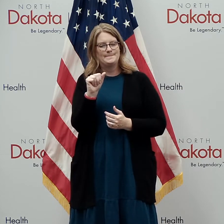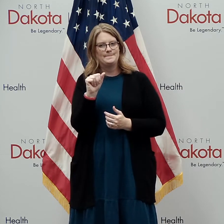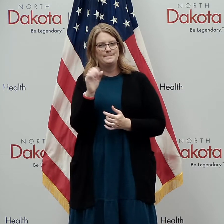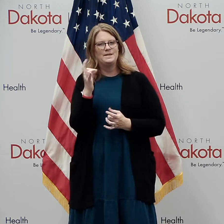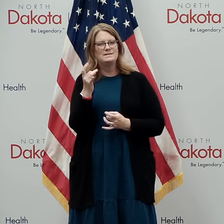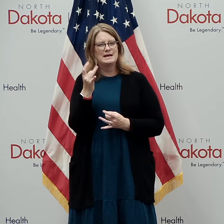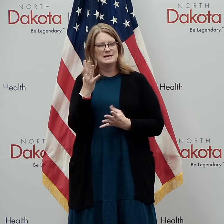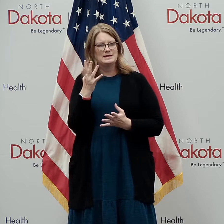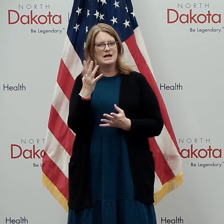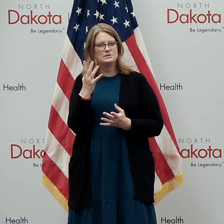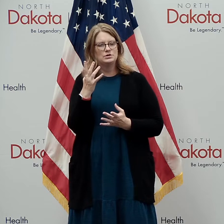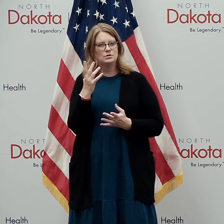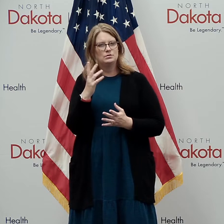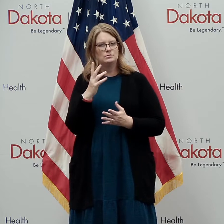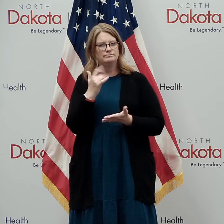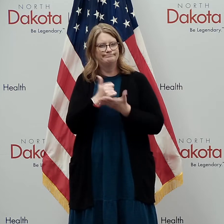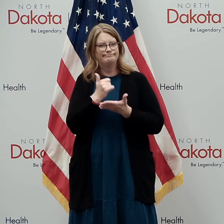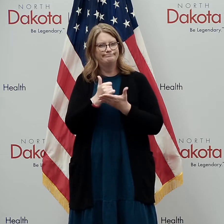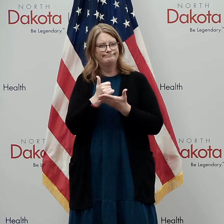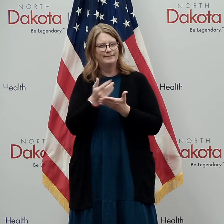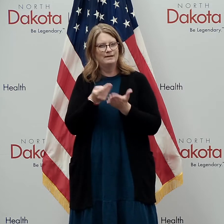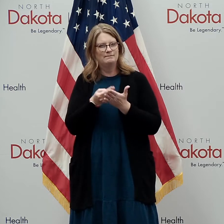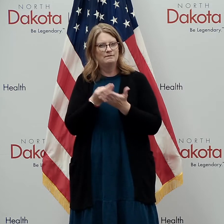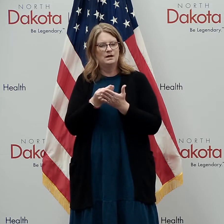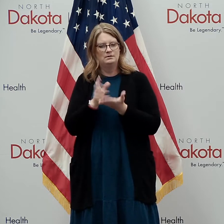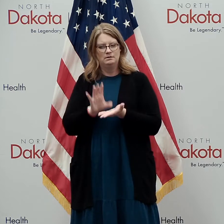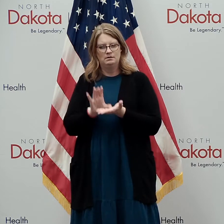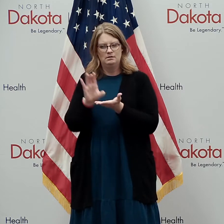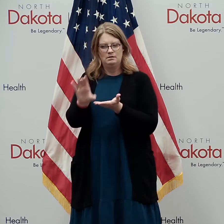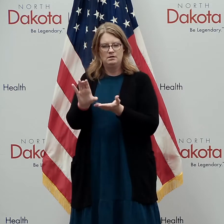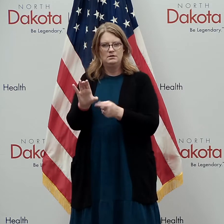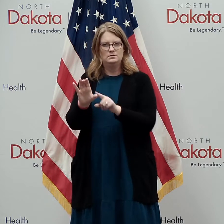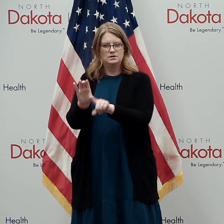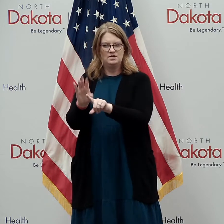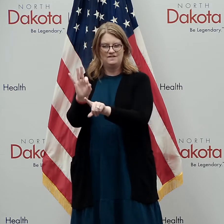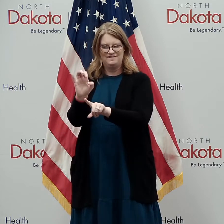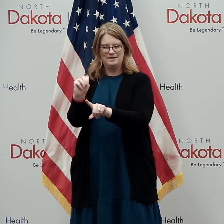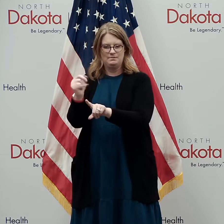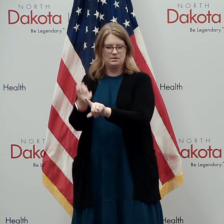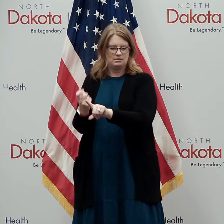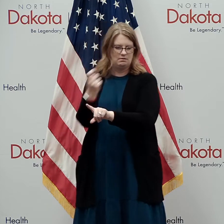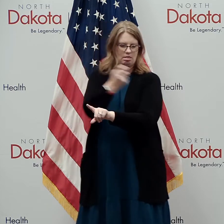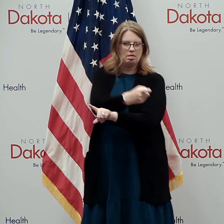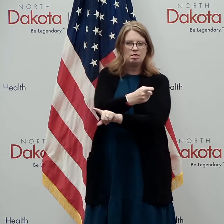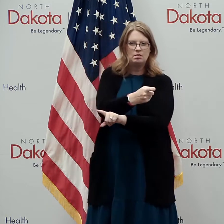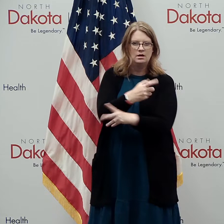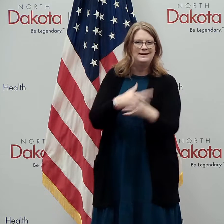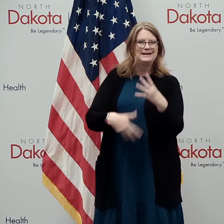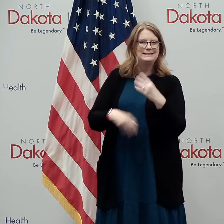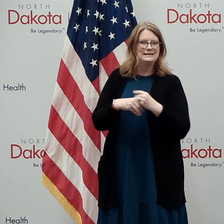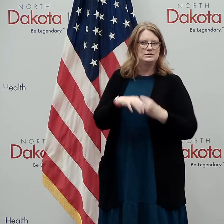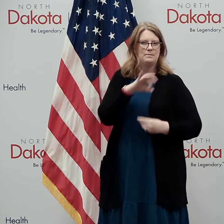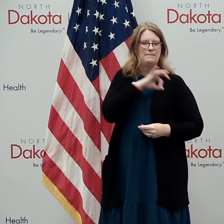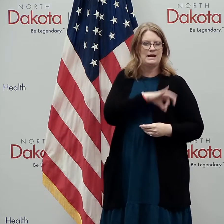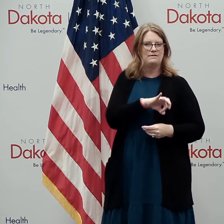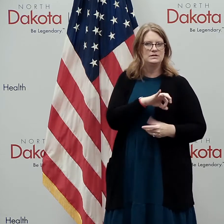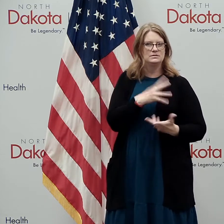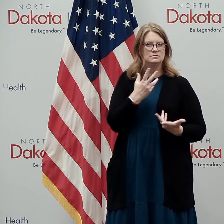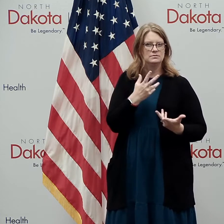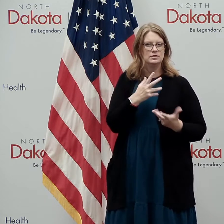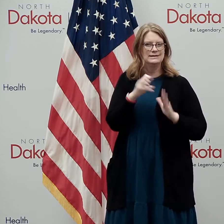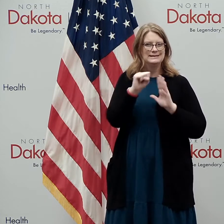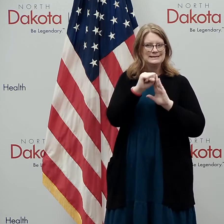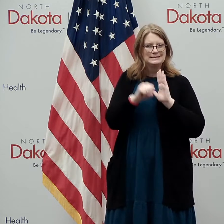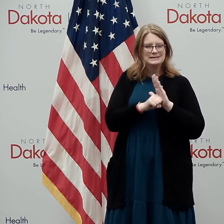disaster relief fund that they had to be able to provide additional benefits. For most states, that